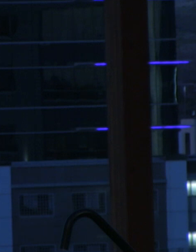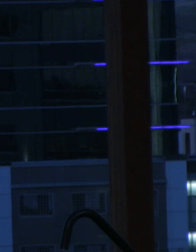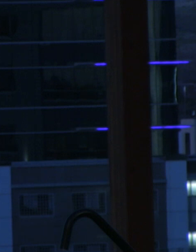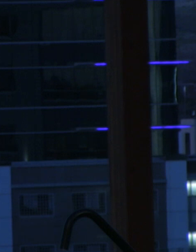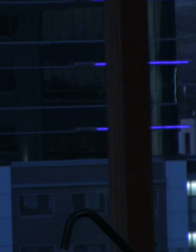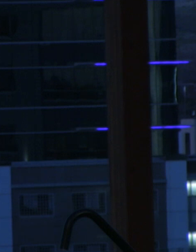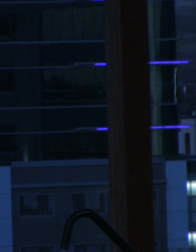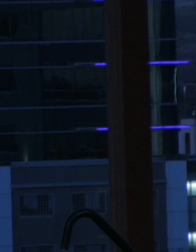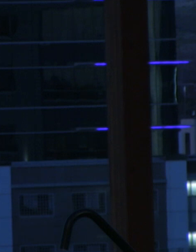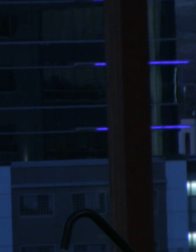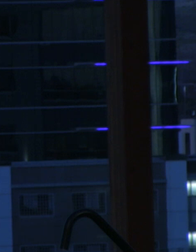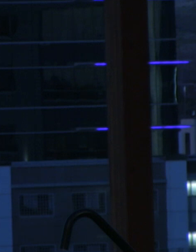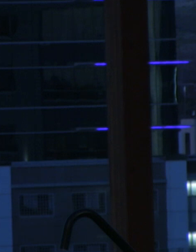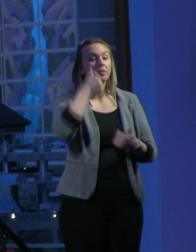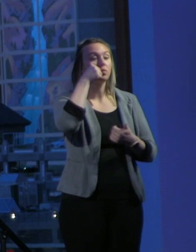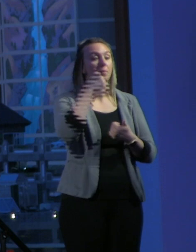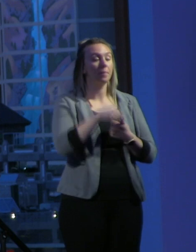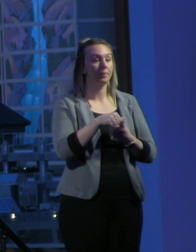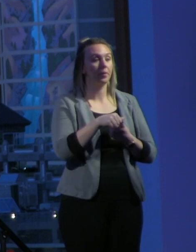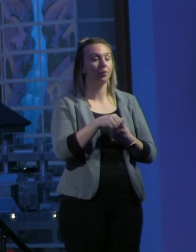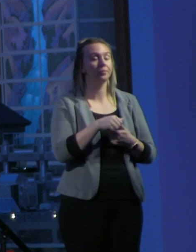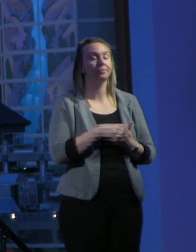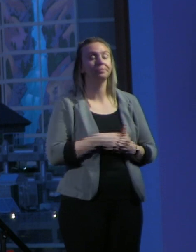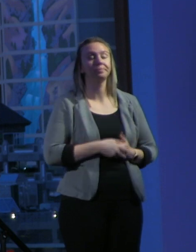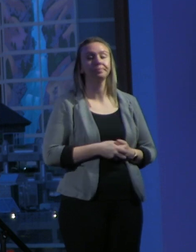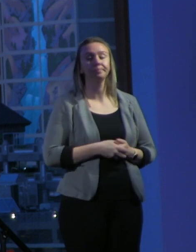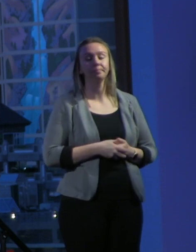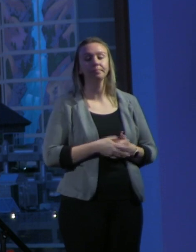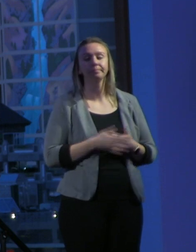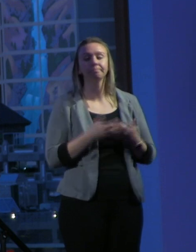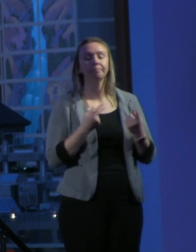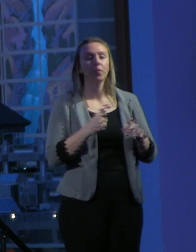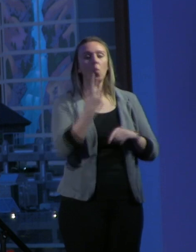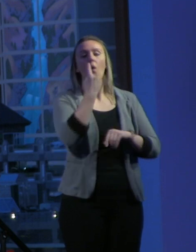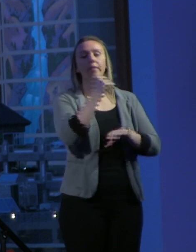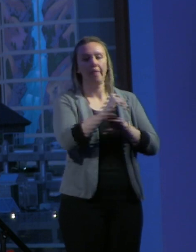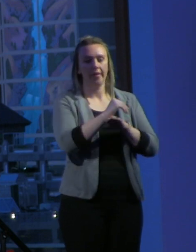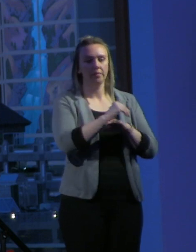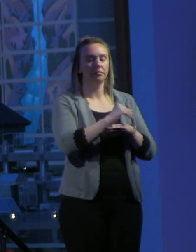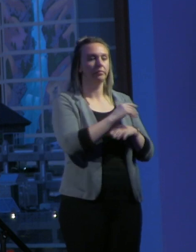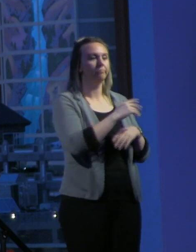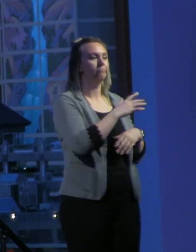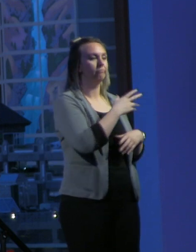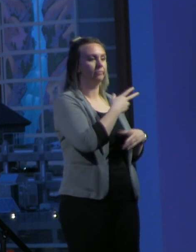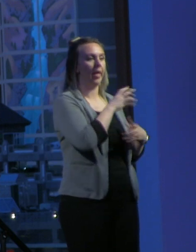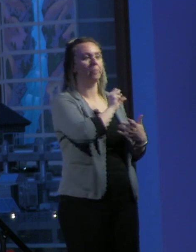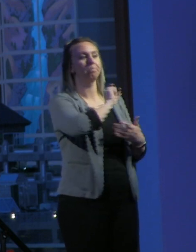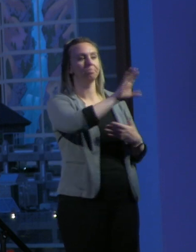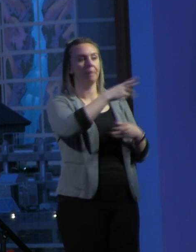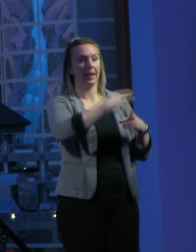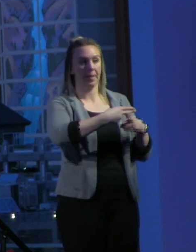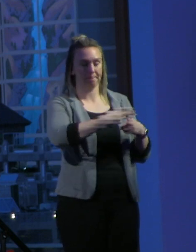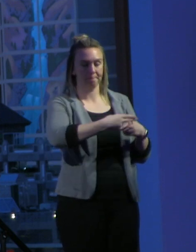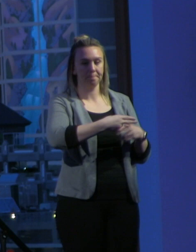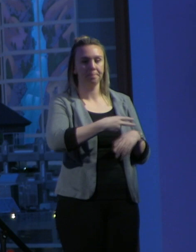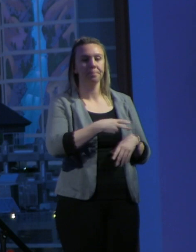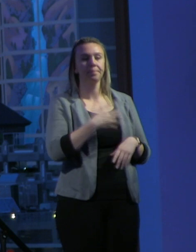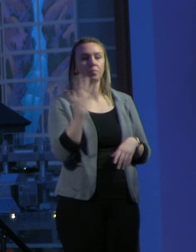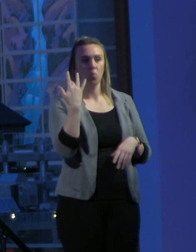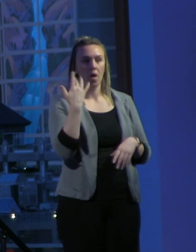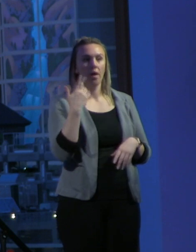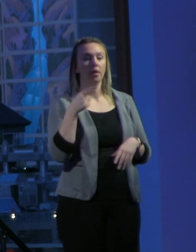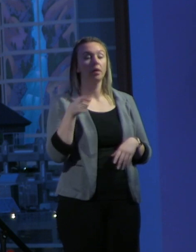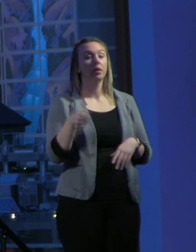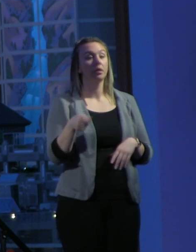And I remember one night, a name was called, and it was because a